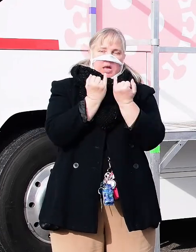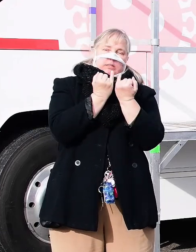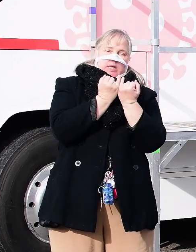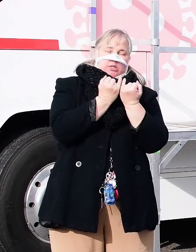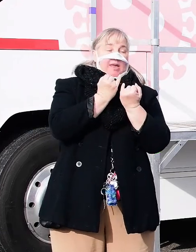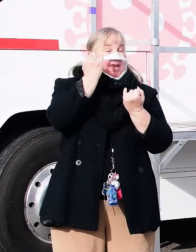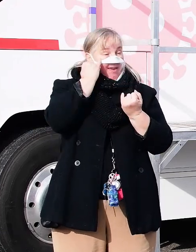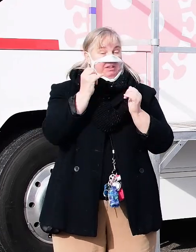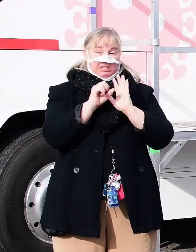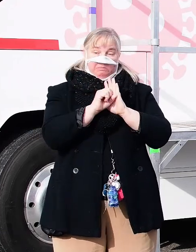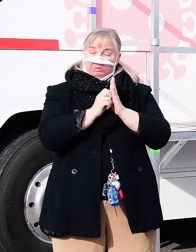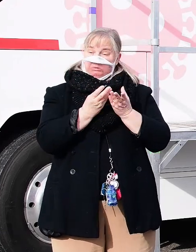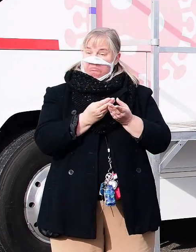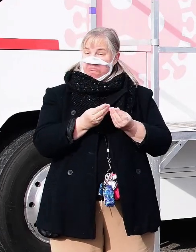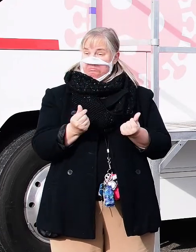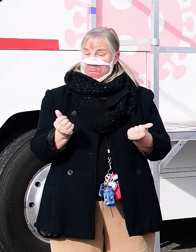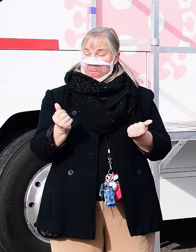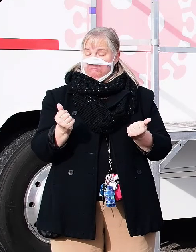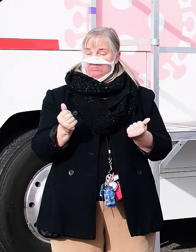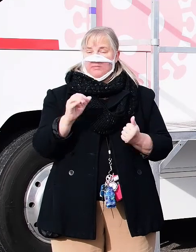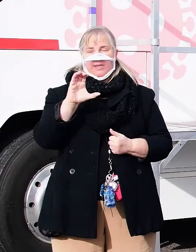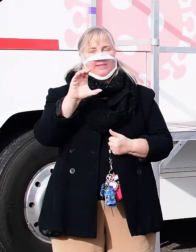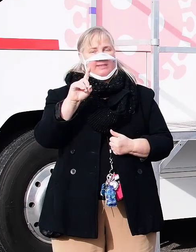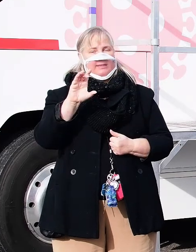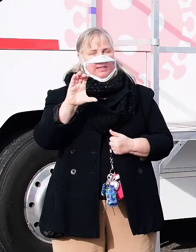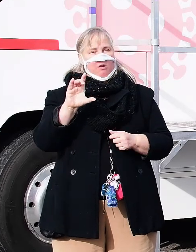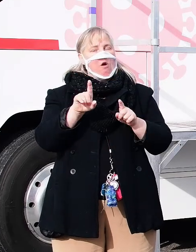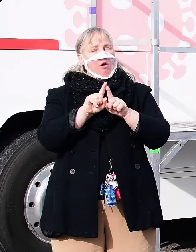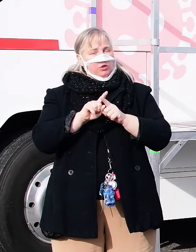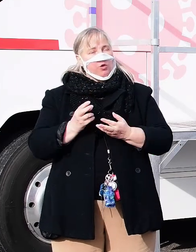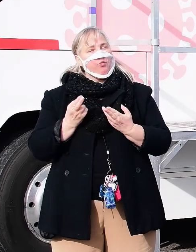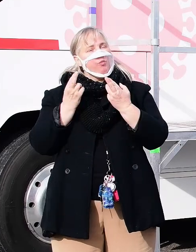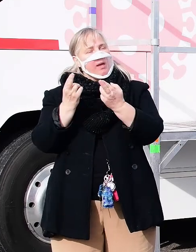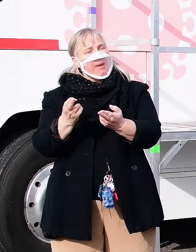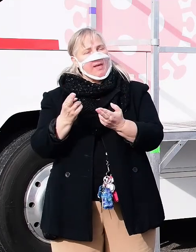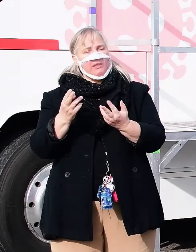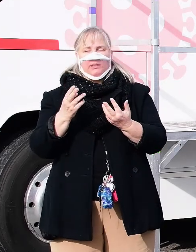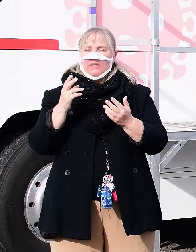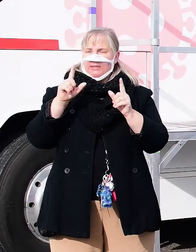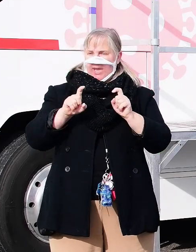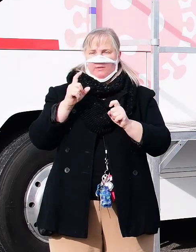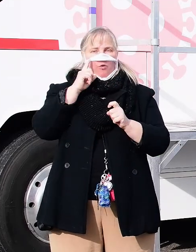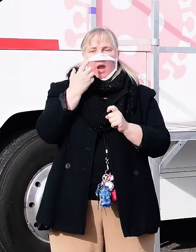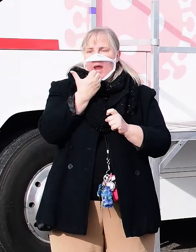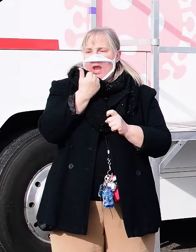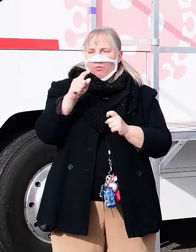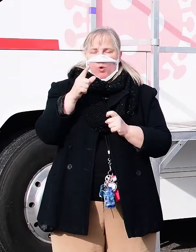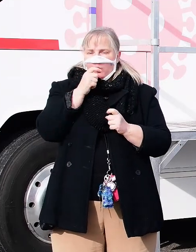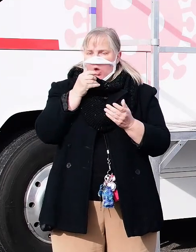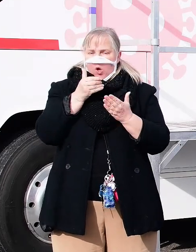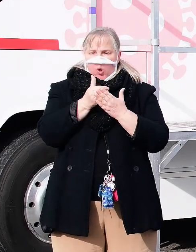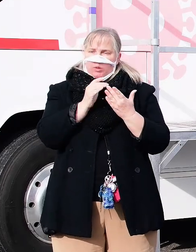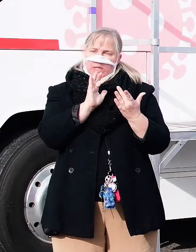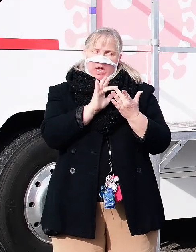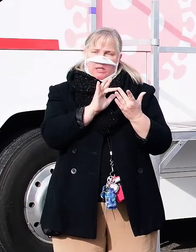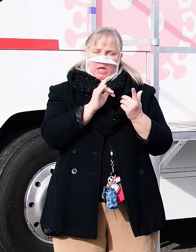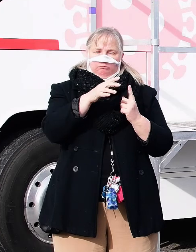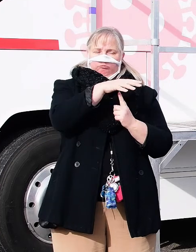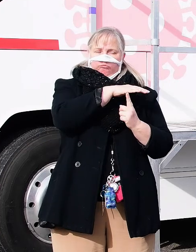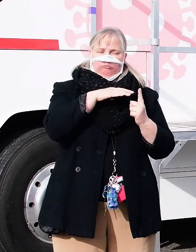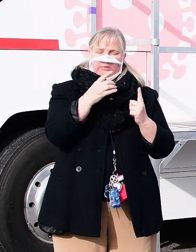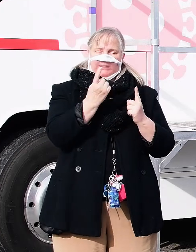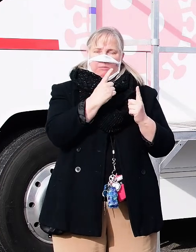have subsided. The CDC also recommends a test for anyone who is a close contact of someone who